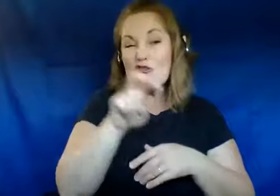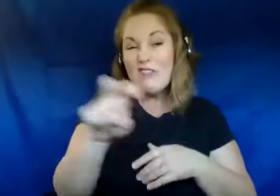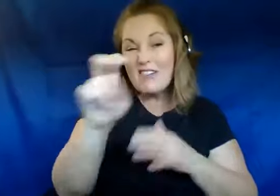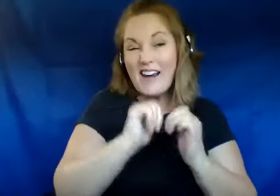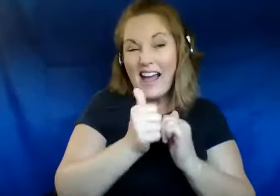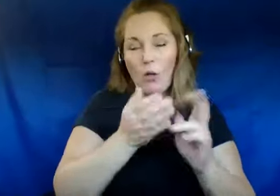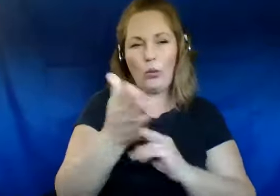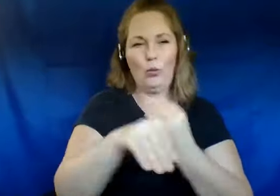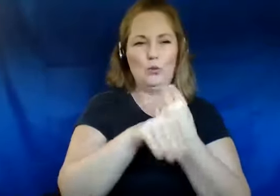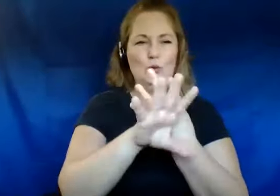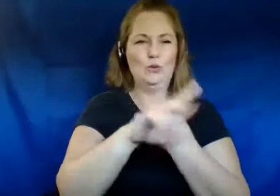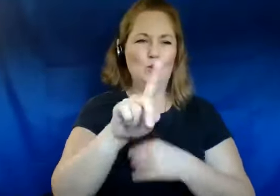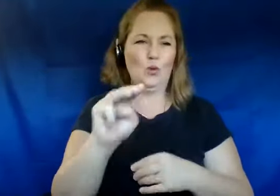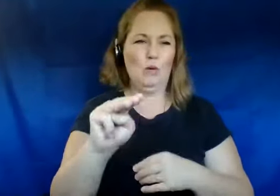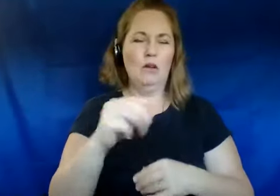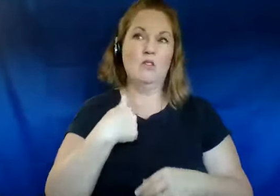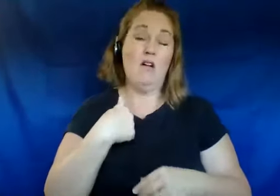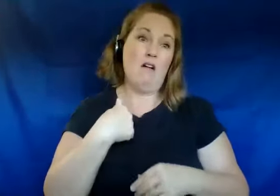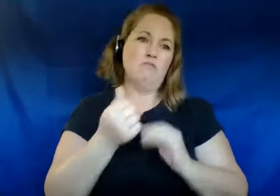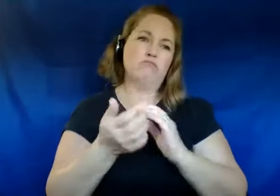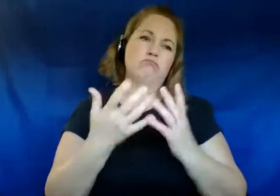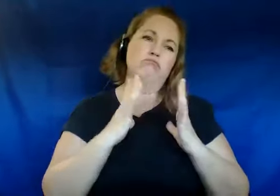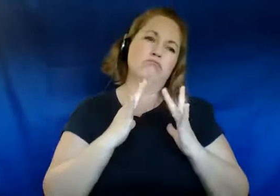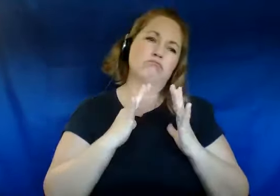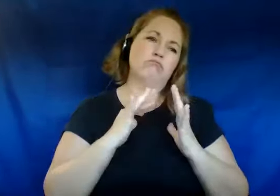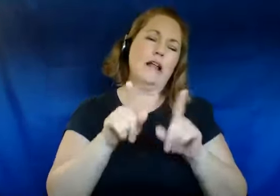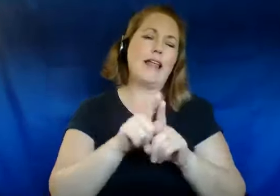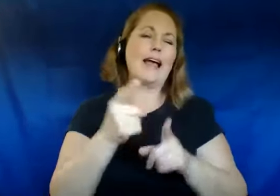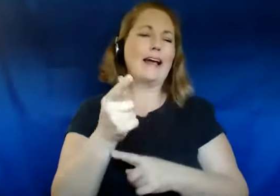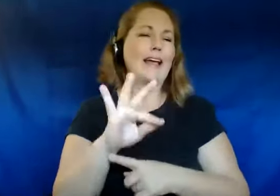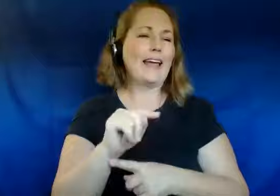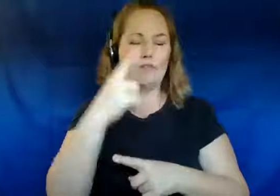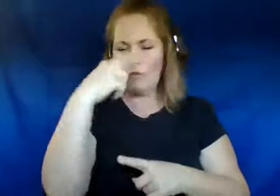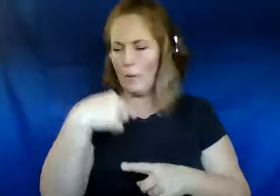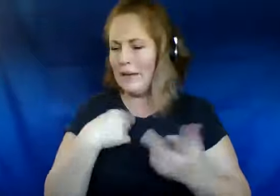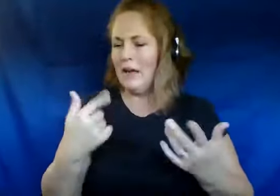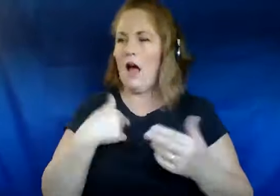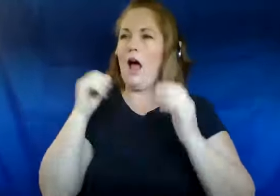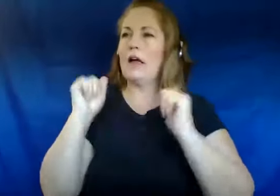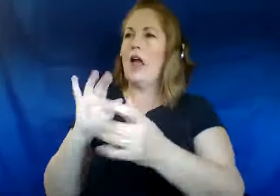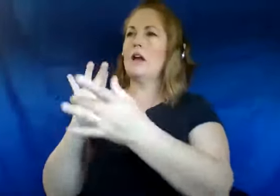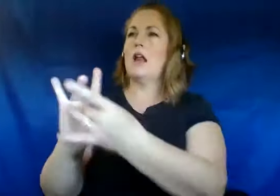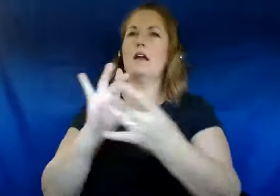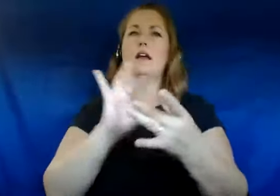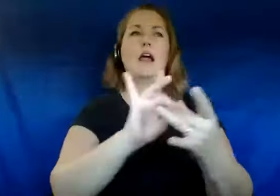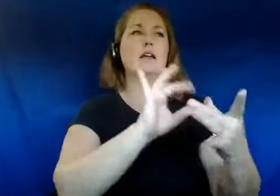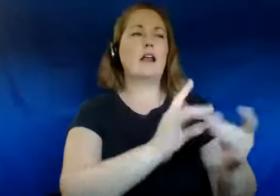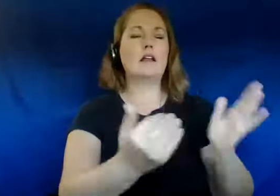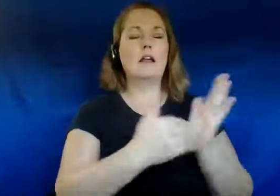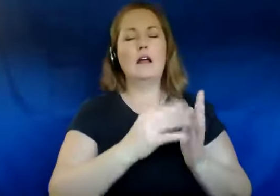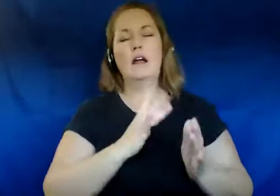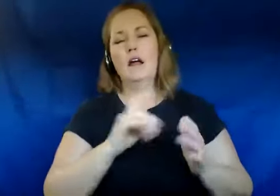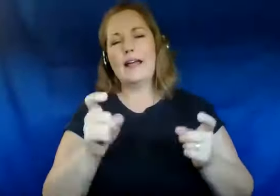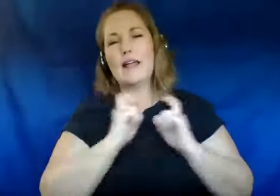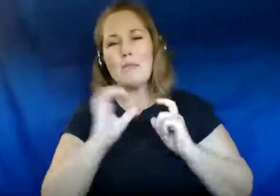for me to be able to Zoom. It has given me back my life. And I just love it. I absolutely